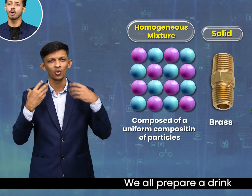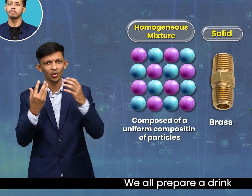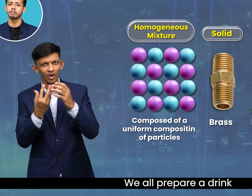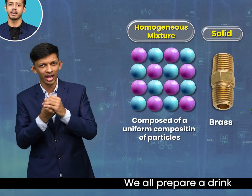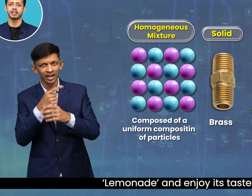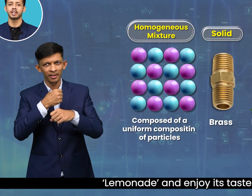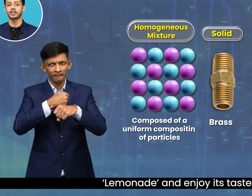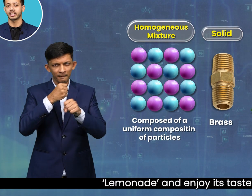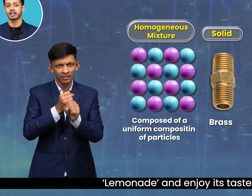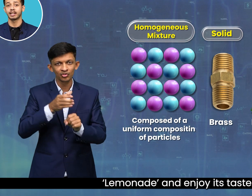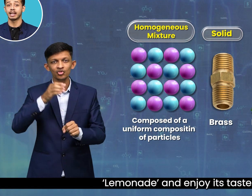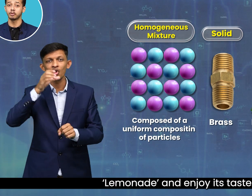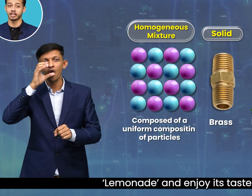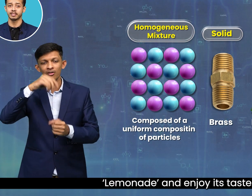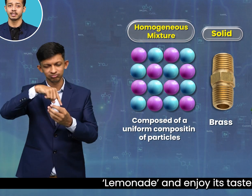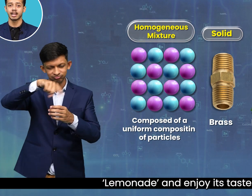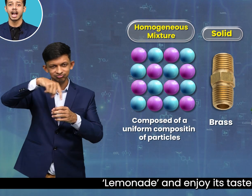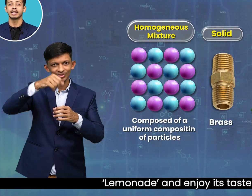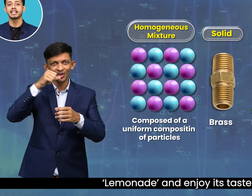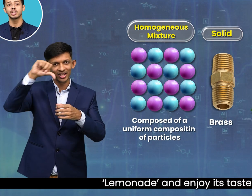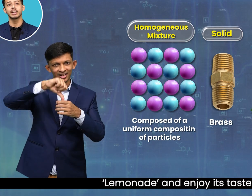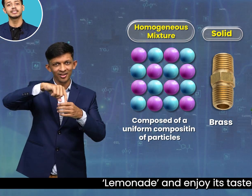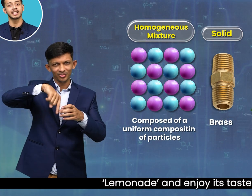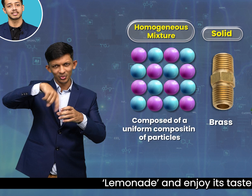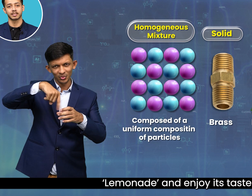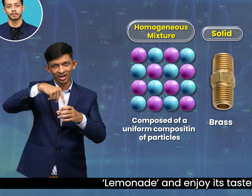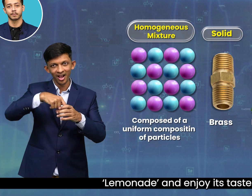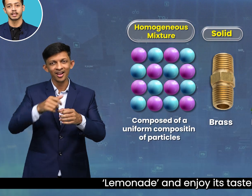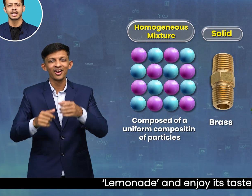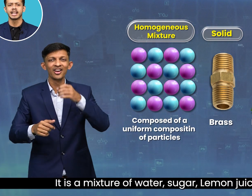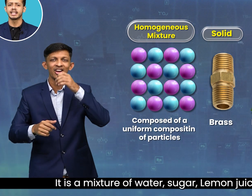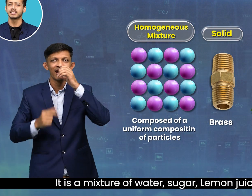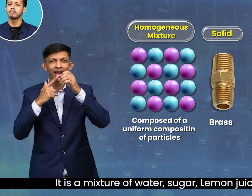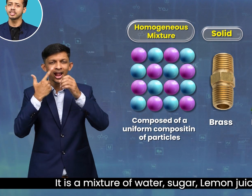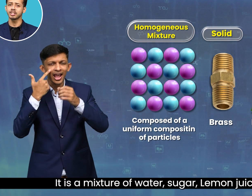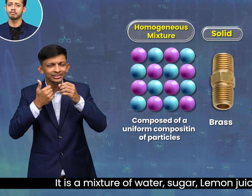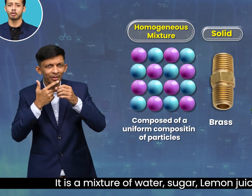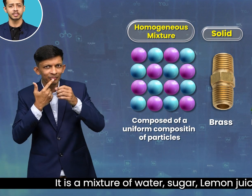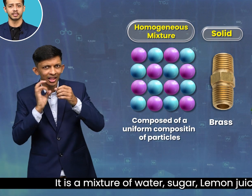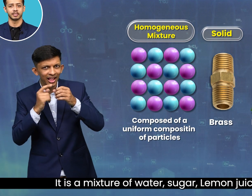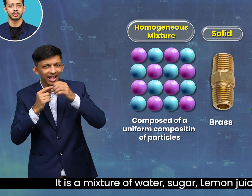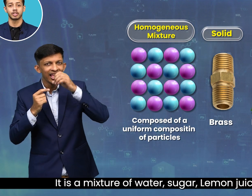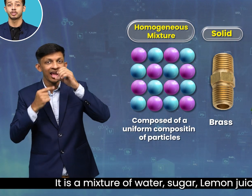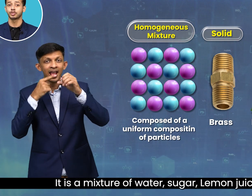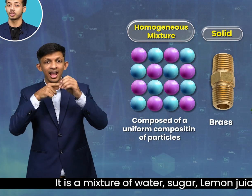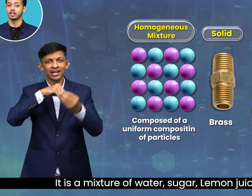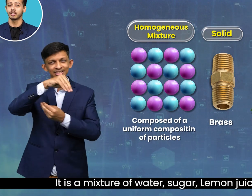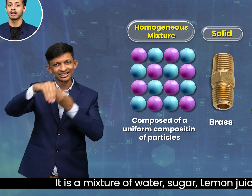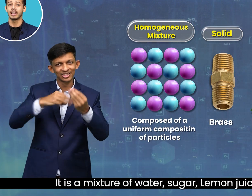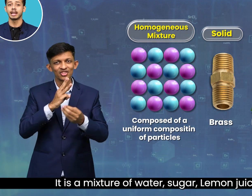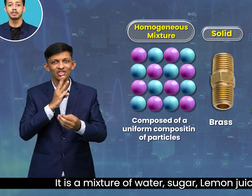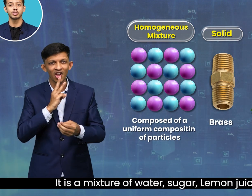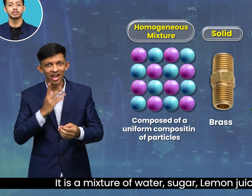We all prepare a drink, lemonade, and enjoy its taste. It is a mixture of water,